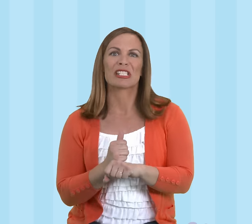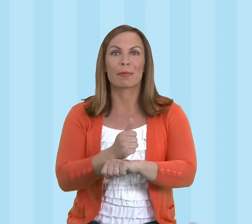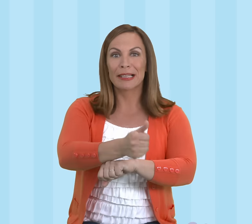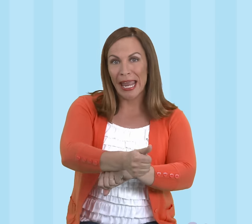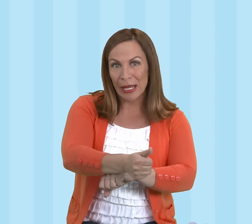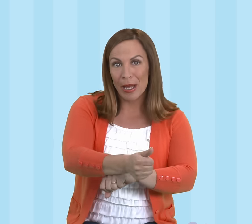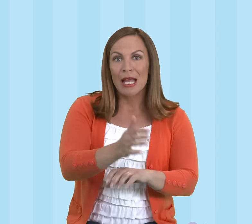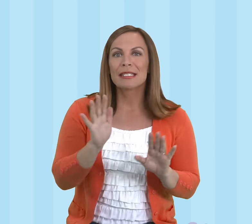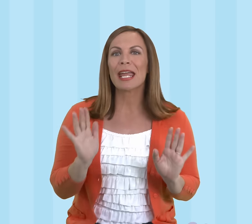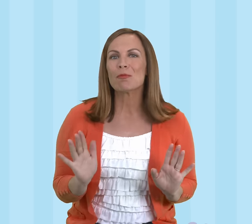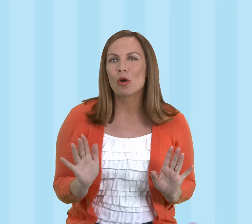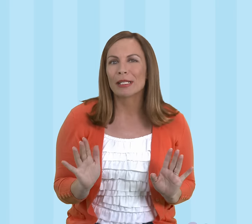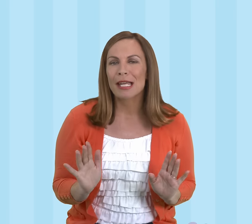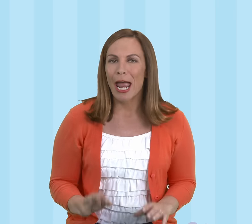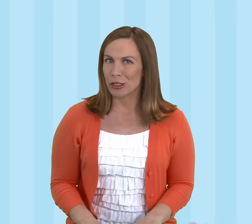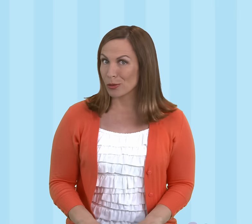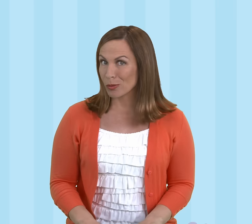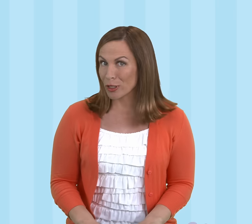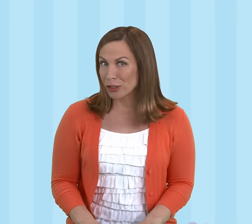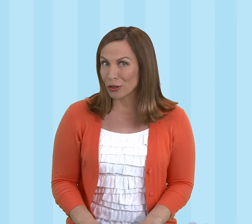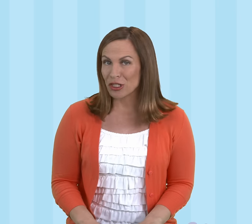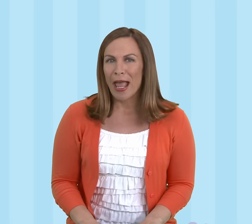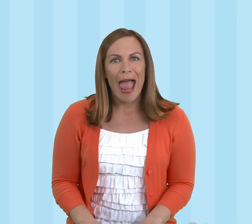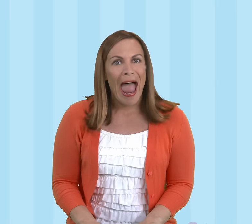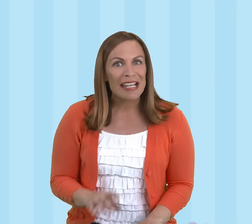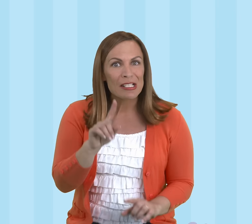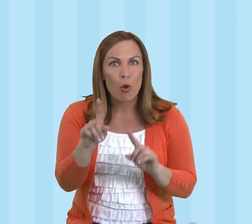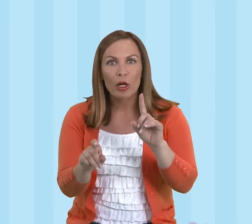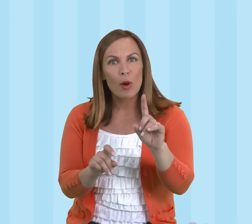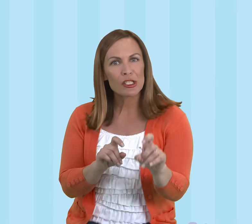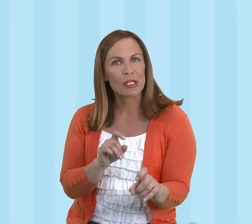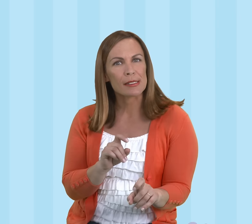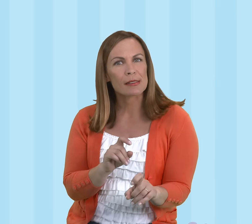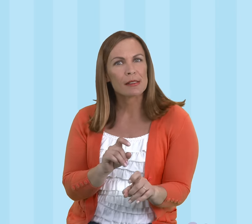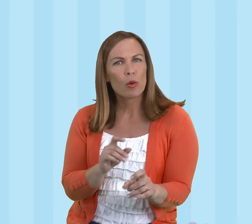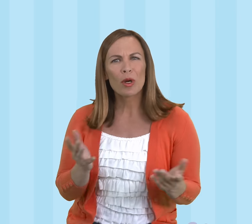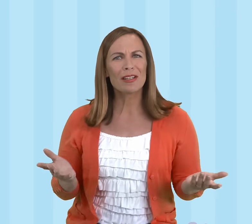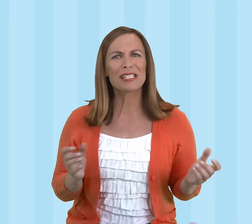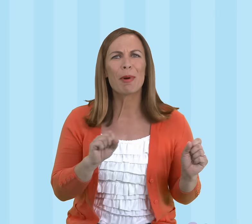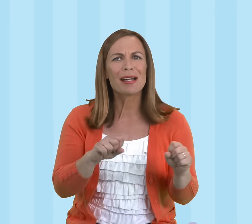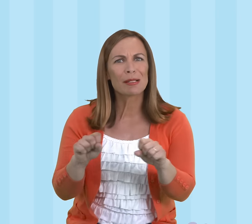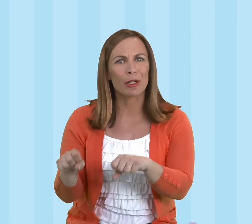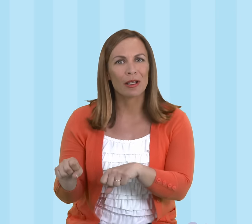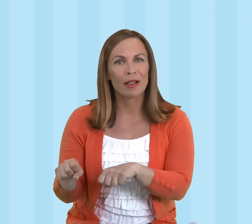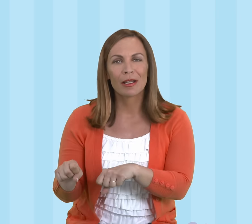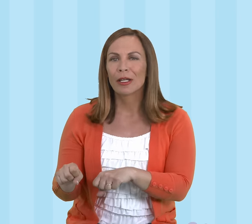to blame, take a moment and do some research. Ask more questions. What else is possible?